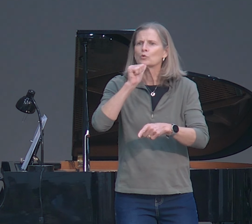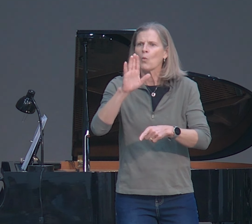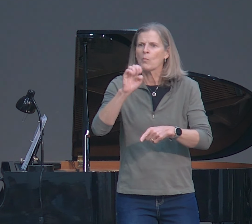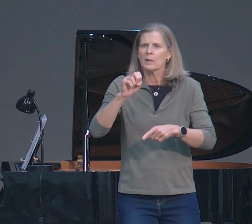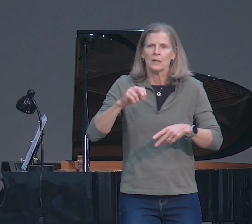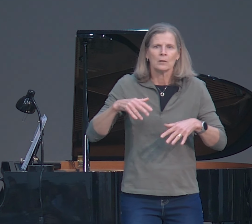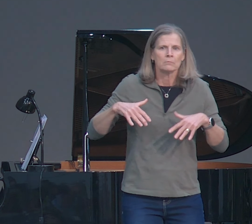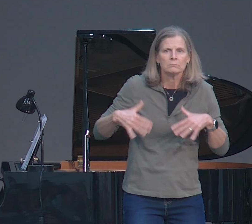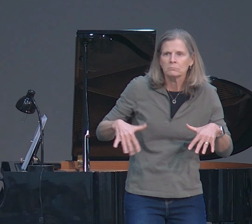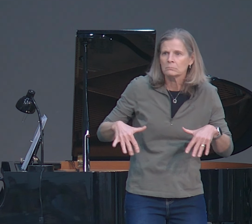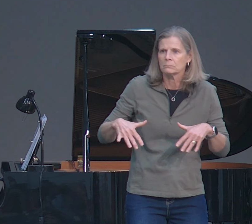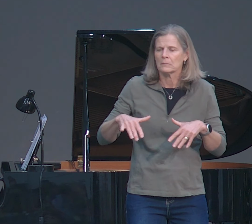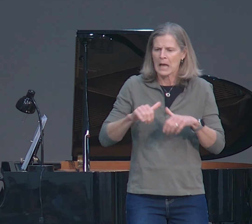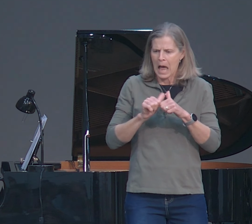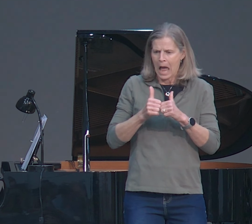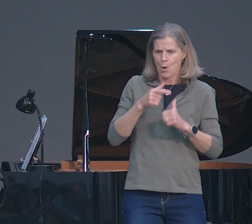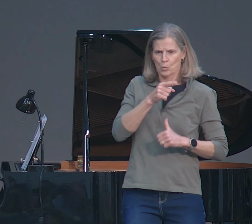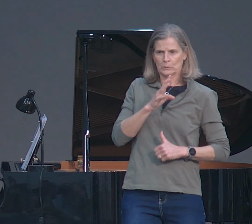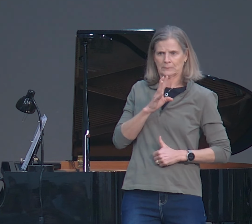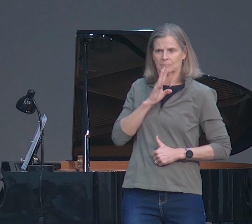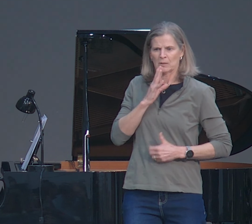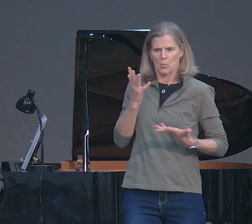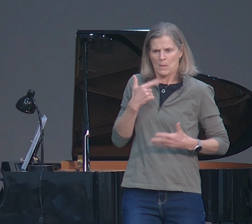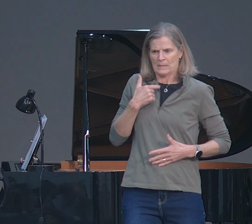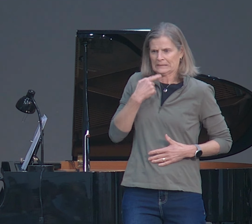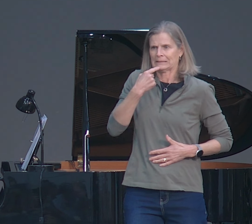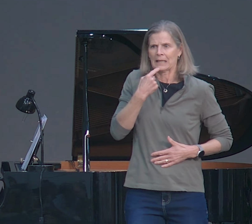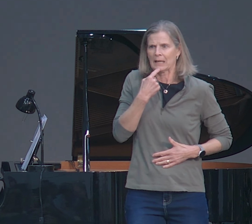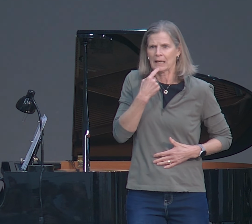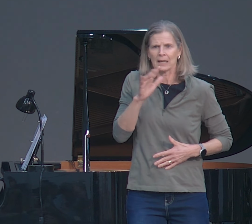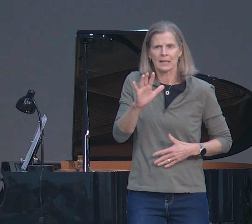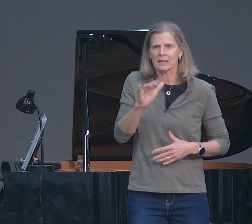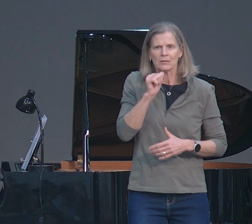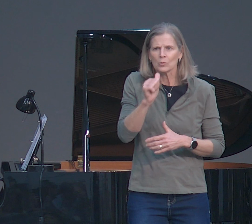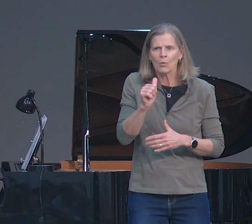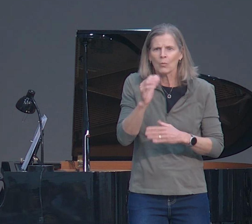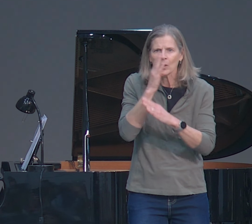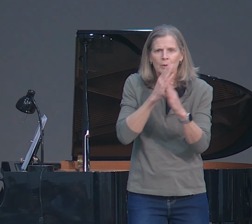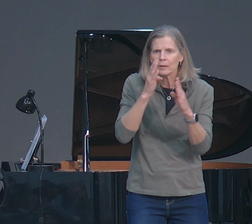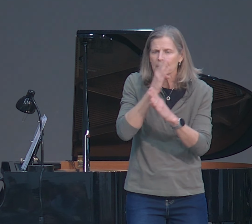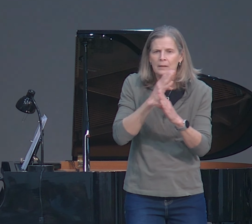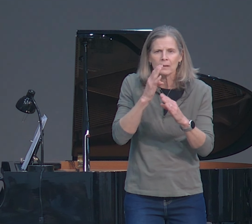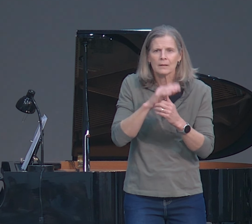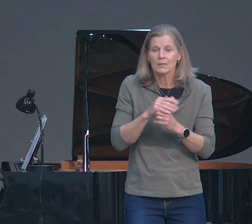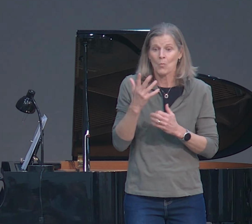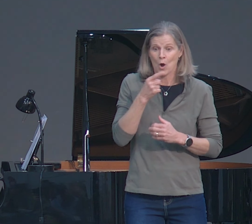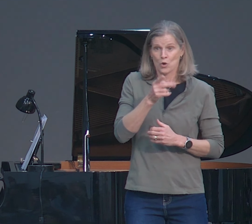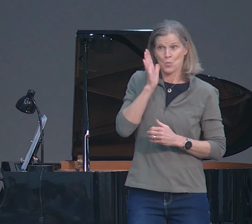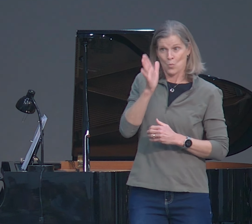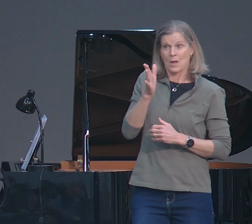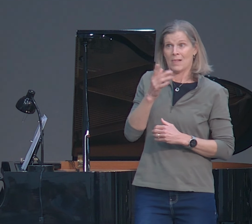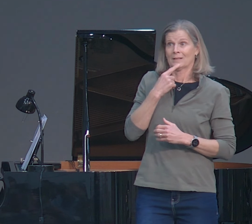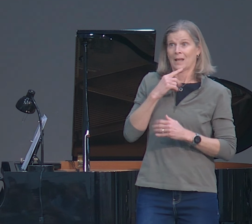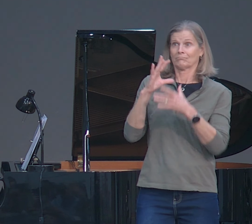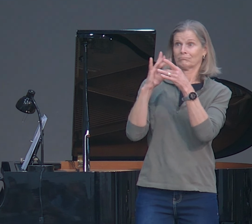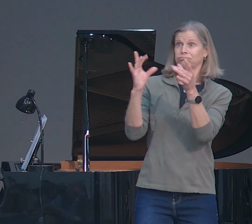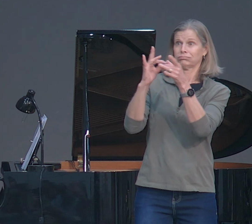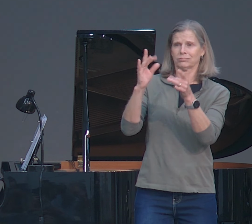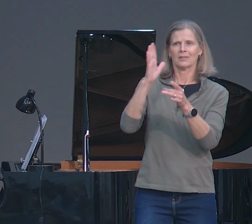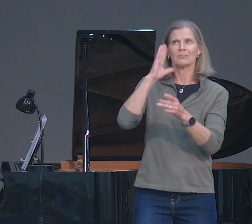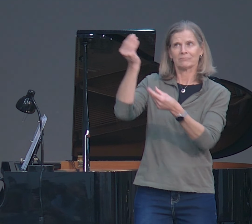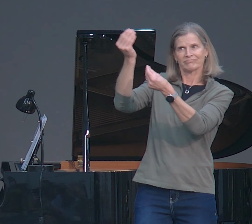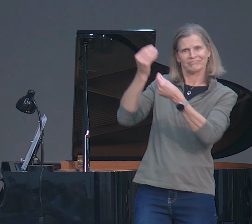anxious how you are to speak or what you are to say. For what you are to say will be given